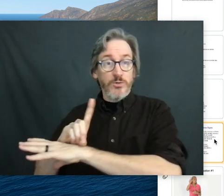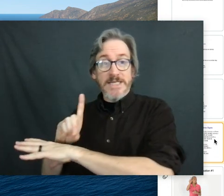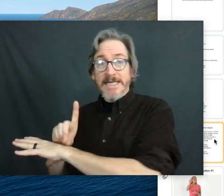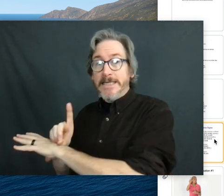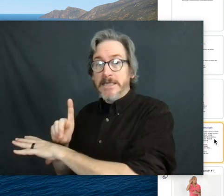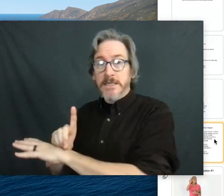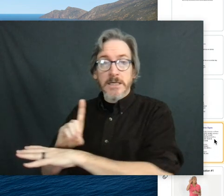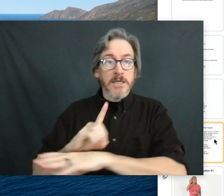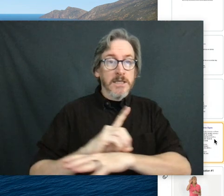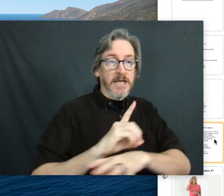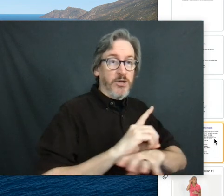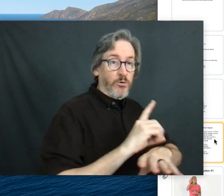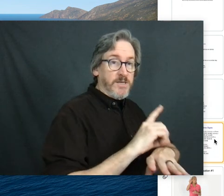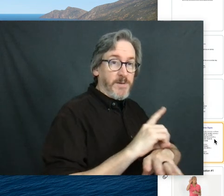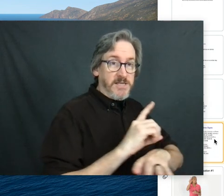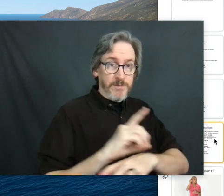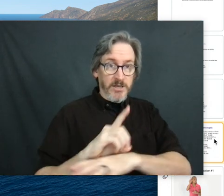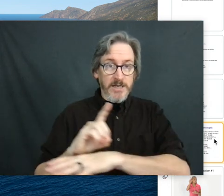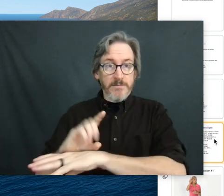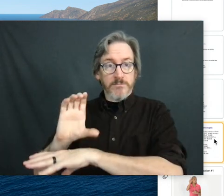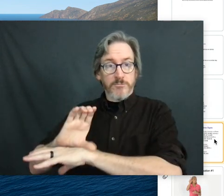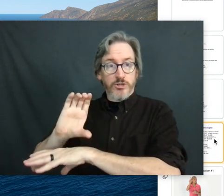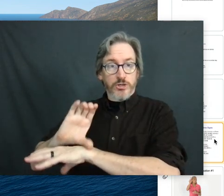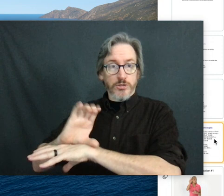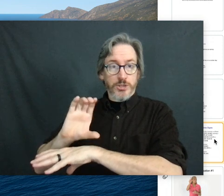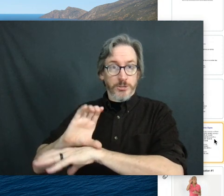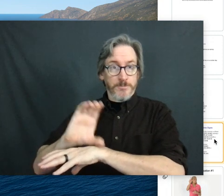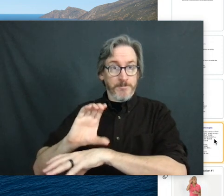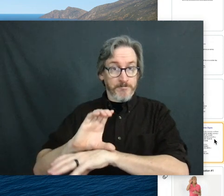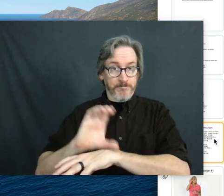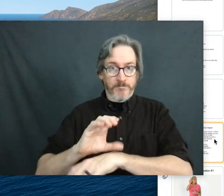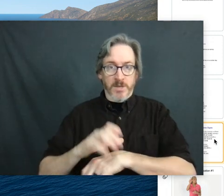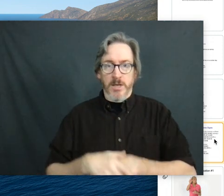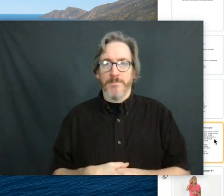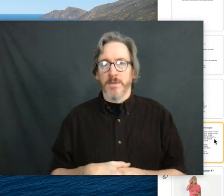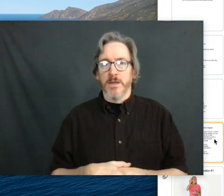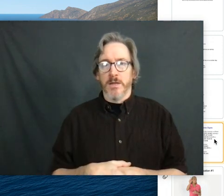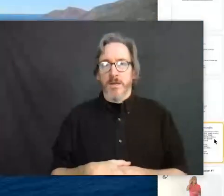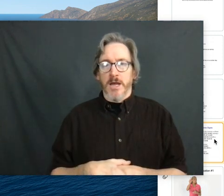sign duty, like your responsibility. Church.